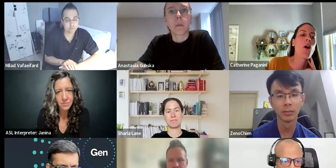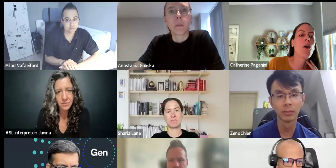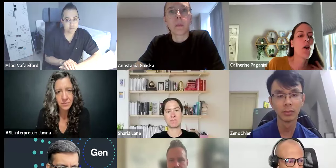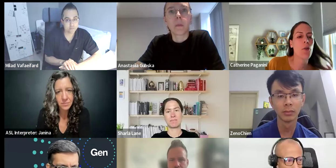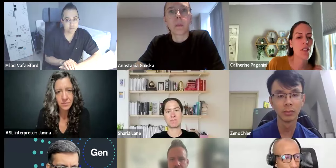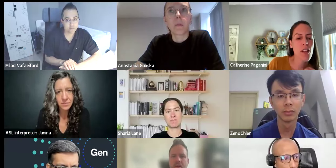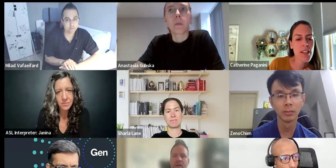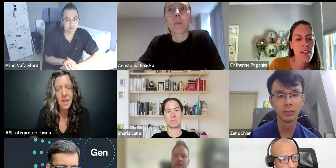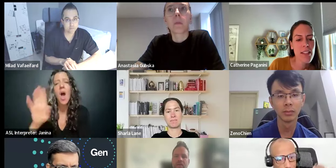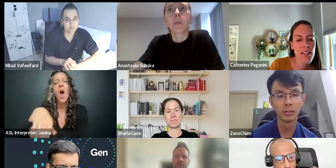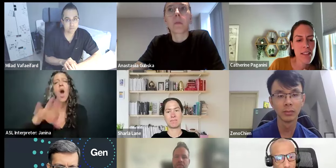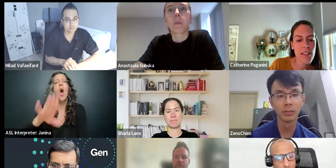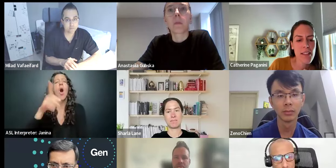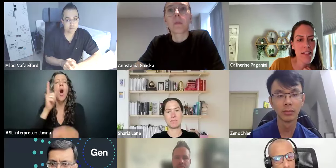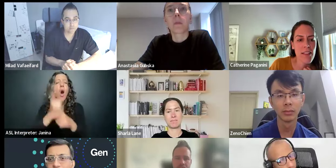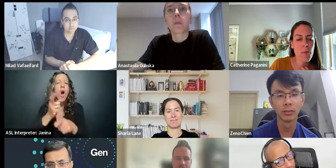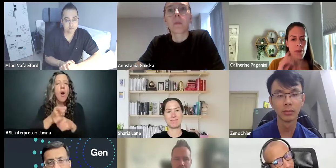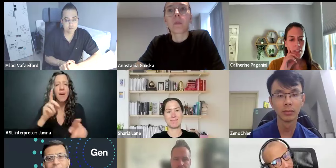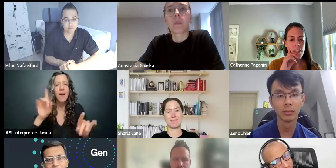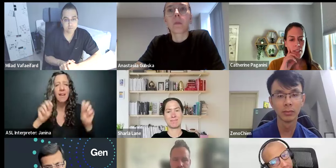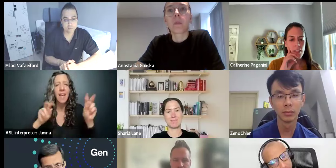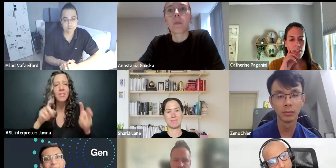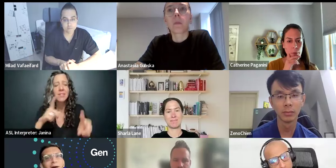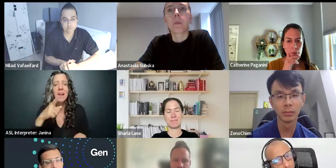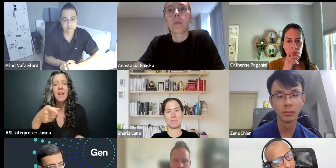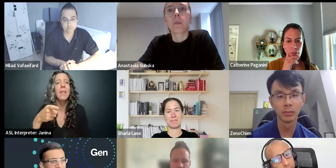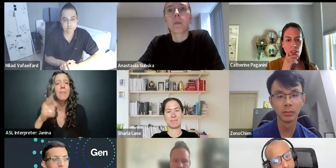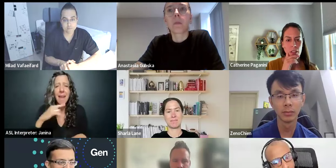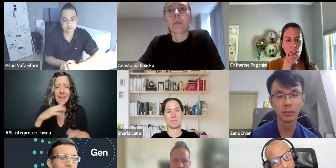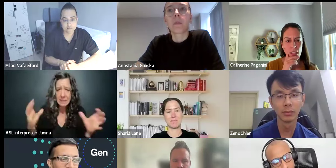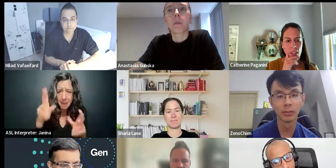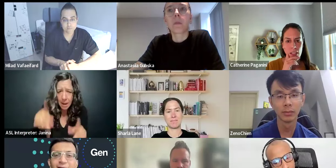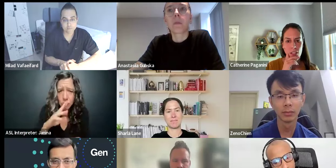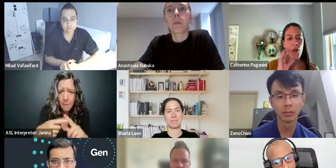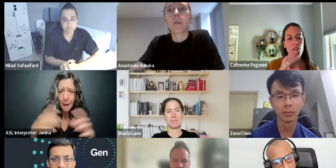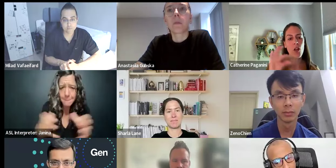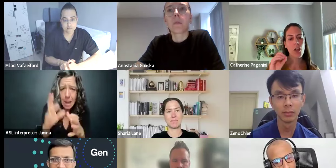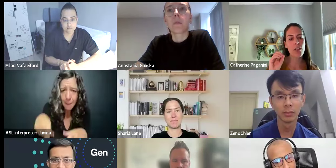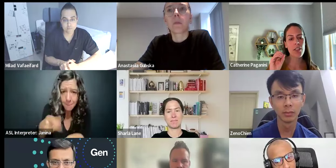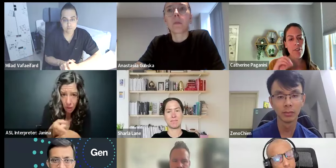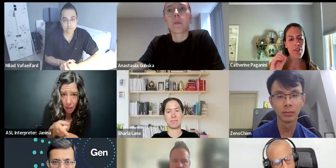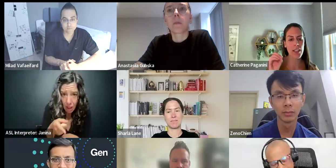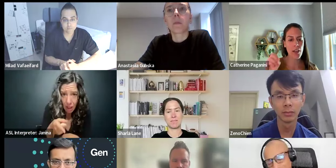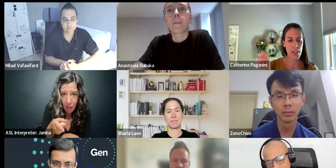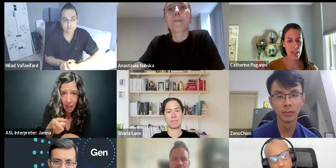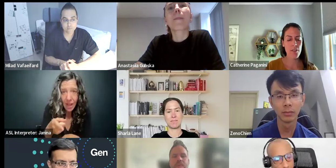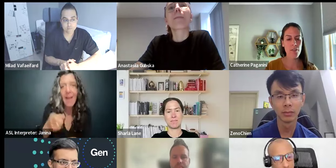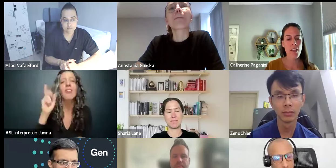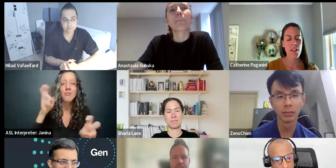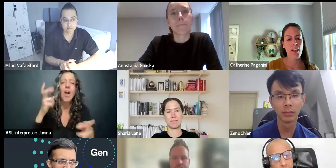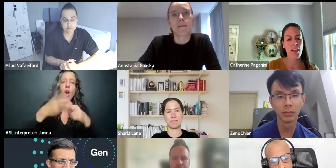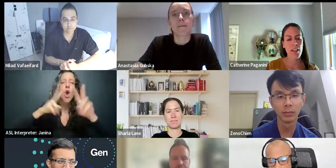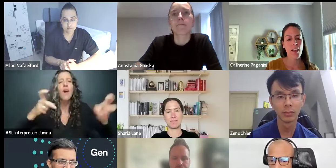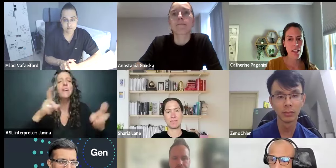ASL. Oh, it's not that. It's the meetup. That's the meetup. So it's called Deaf and Cloud